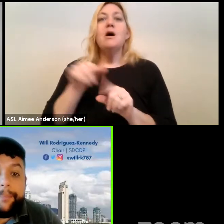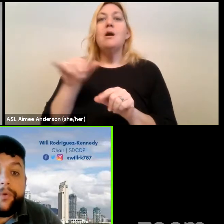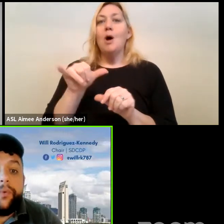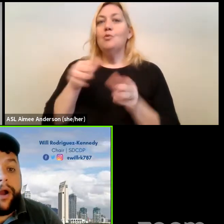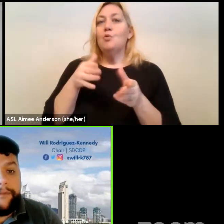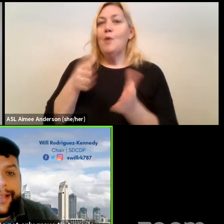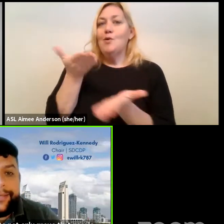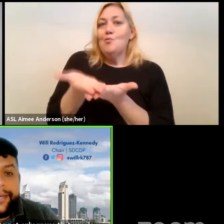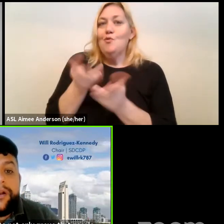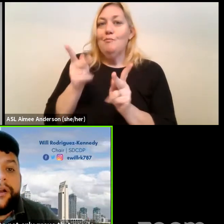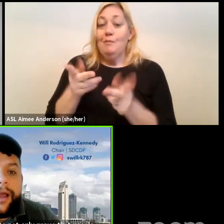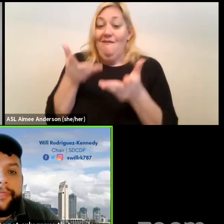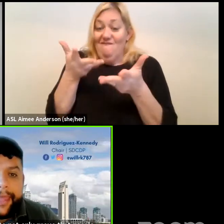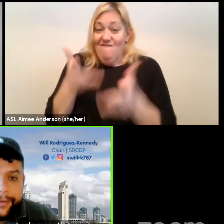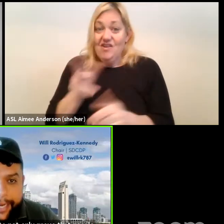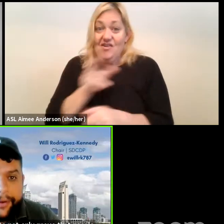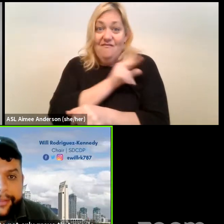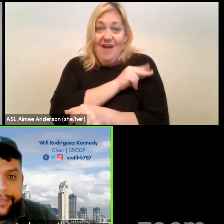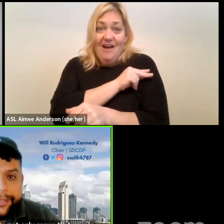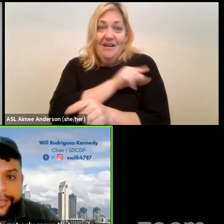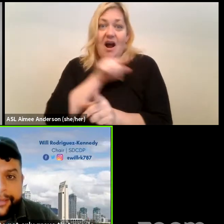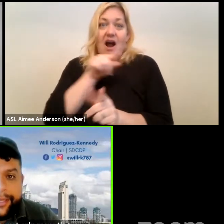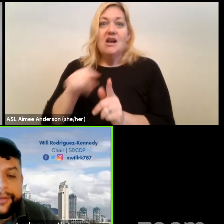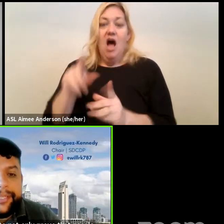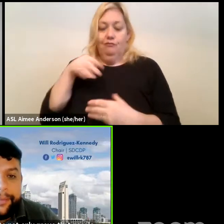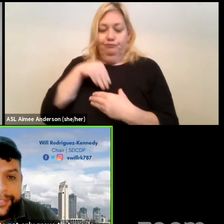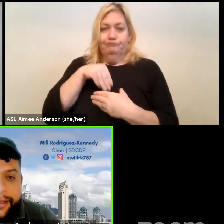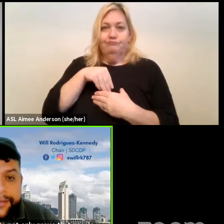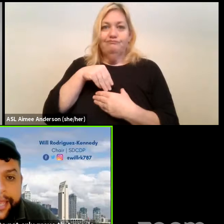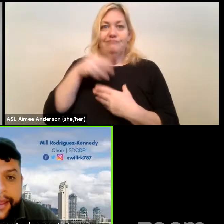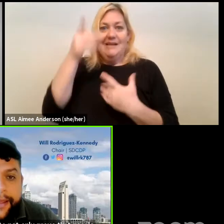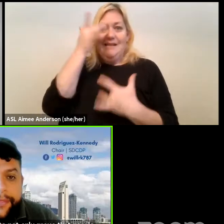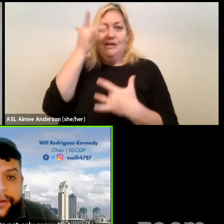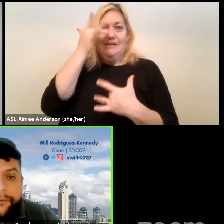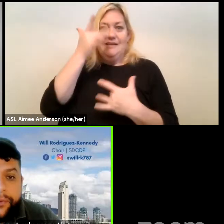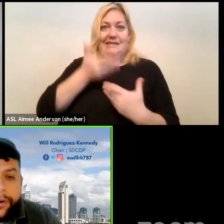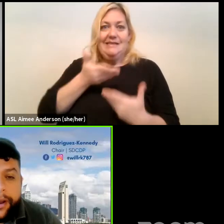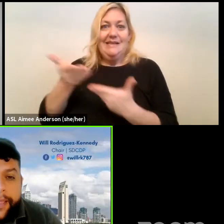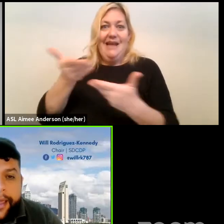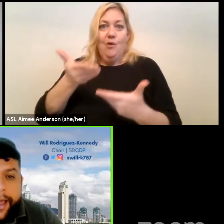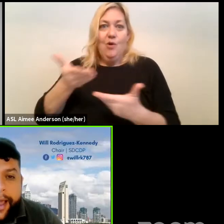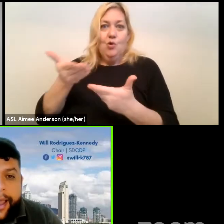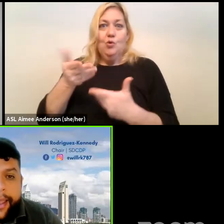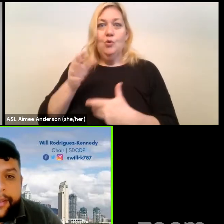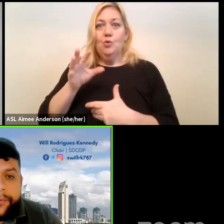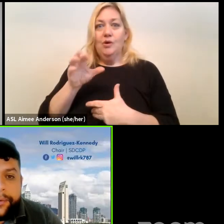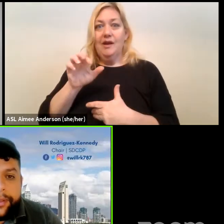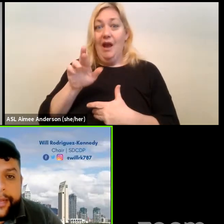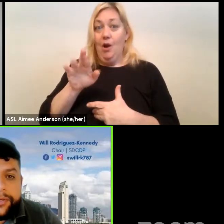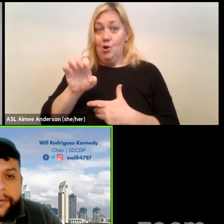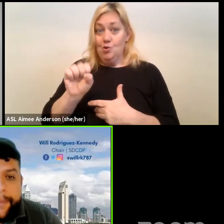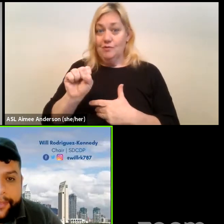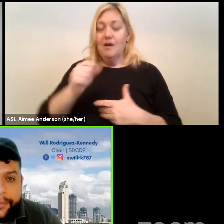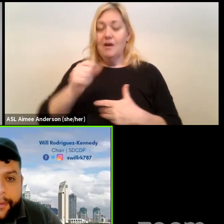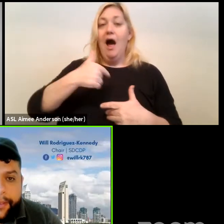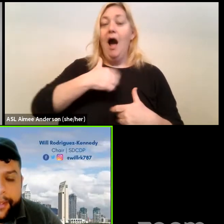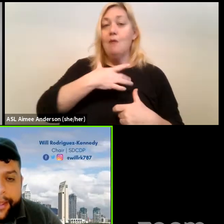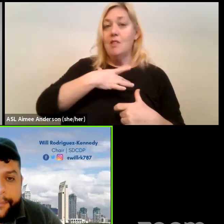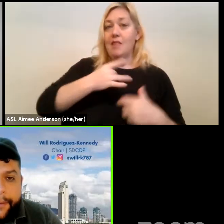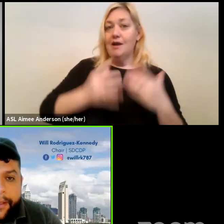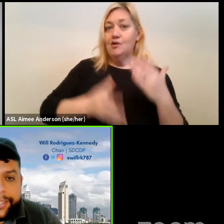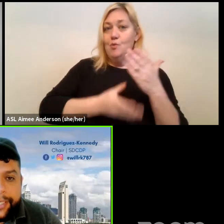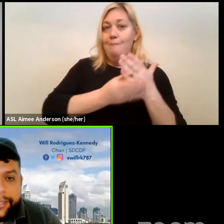prove that people who are vaccinated are not then carrying the illness themselves. And therefore, I would like to amend